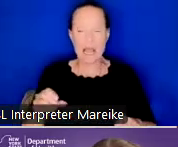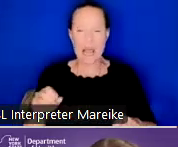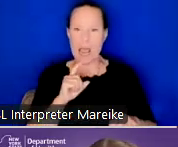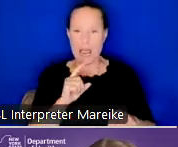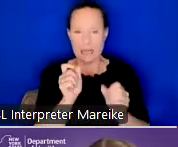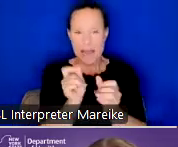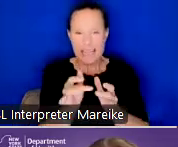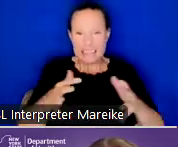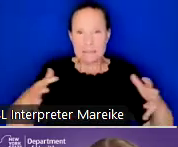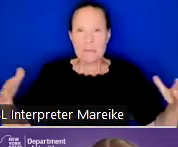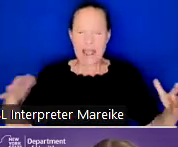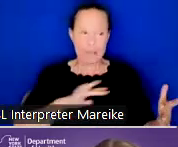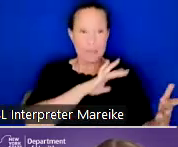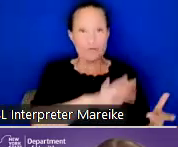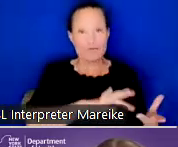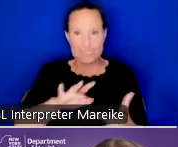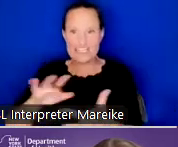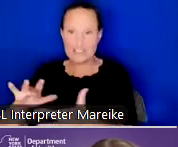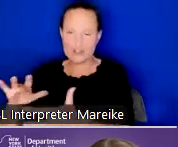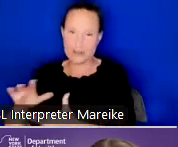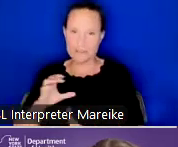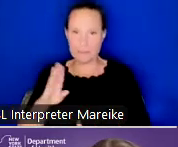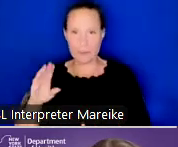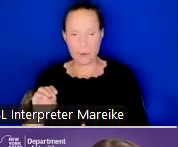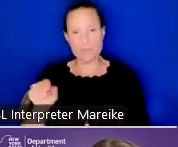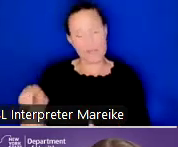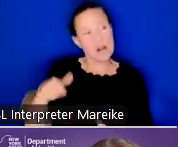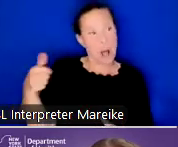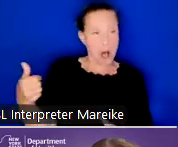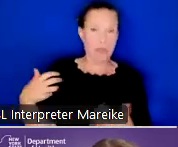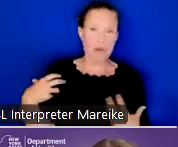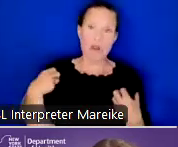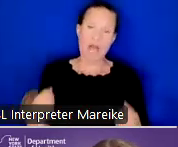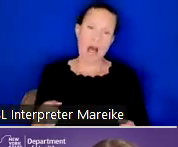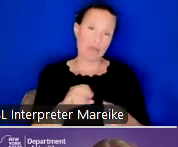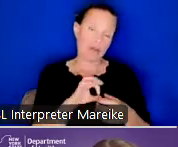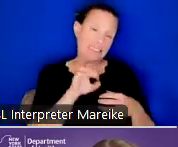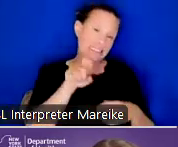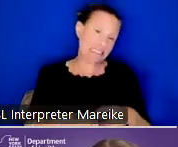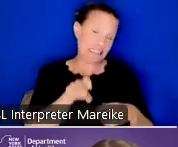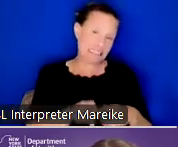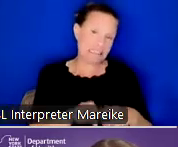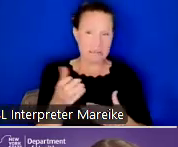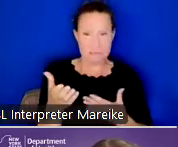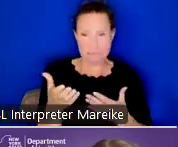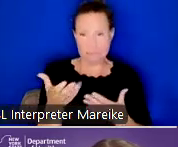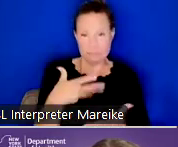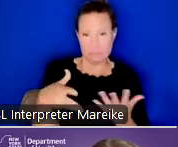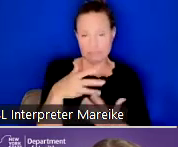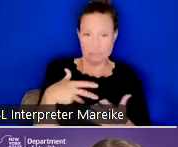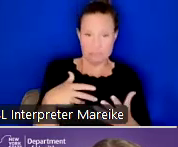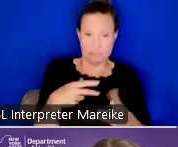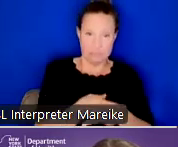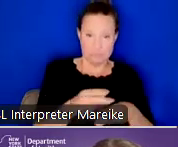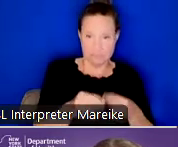community-based organizations and other health-related social needs service providers who are already working to meet the Medicaid members'